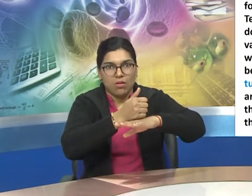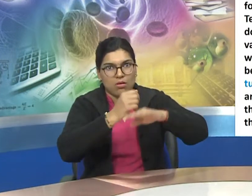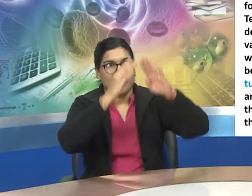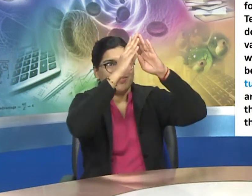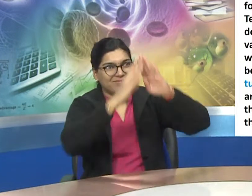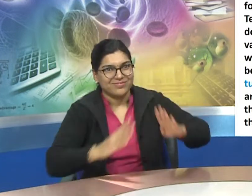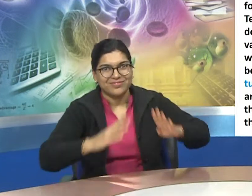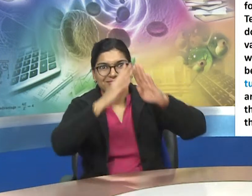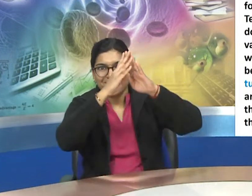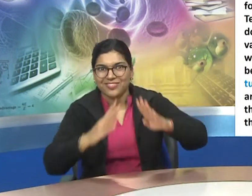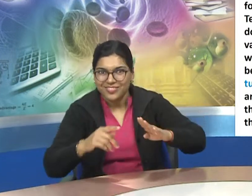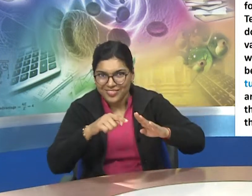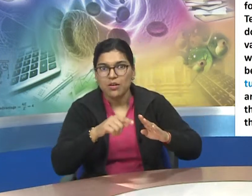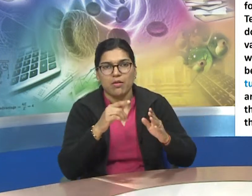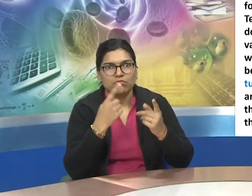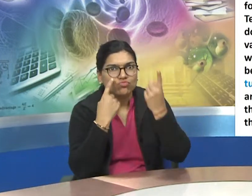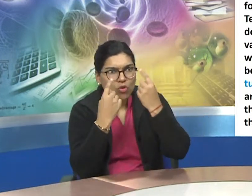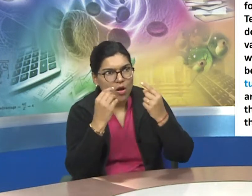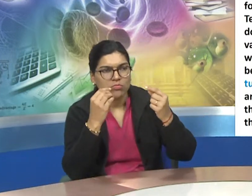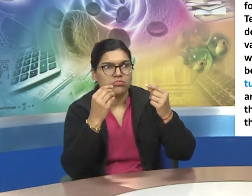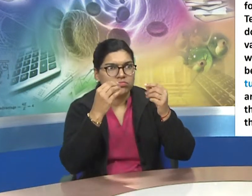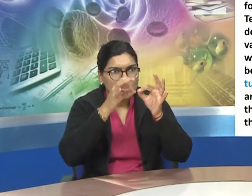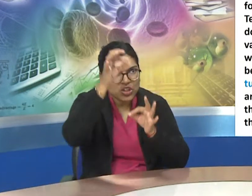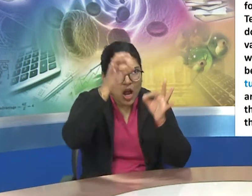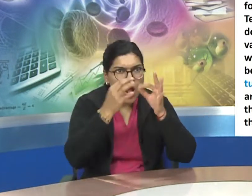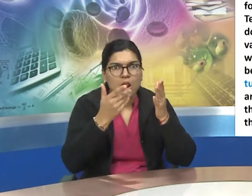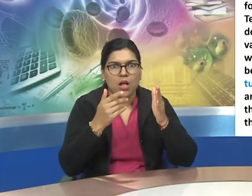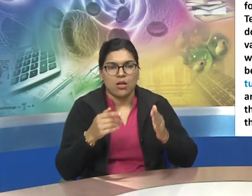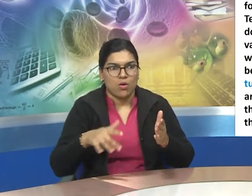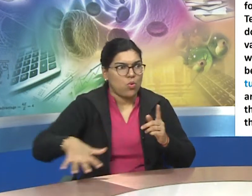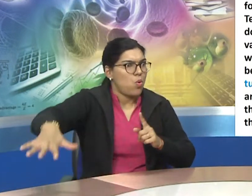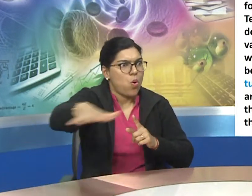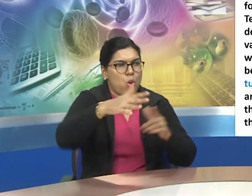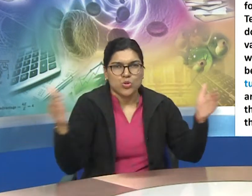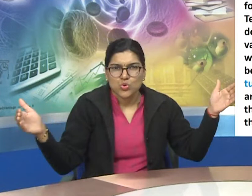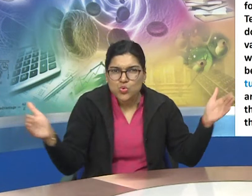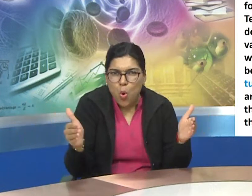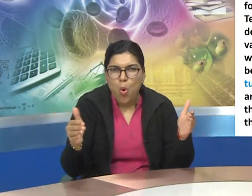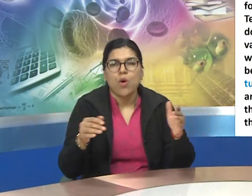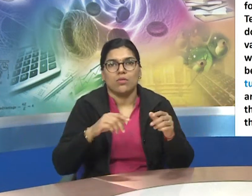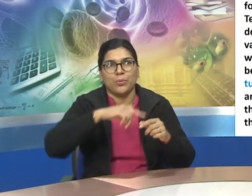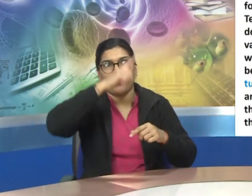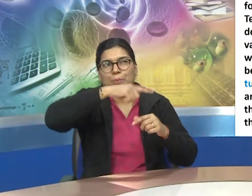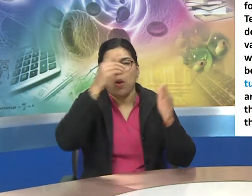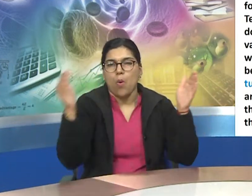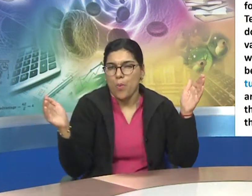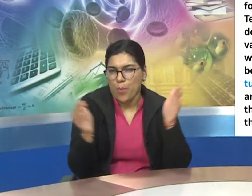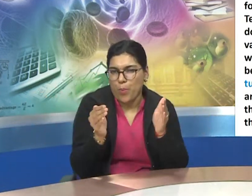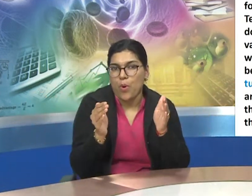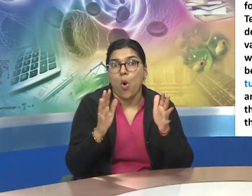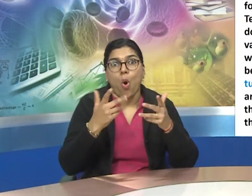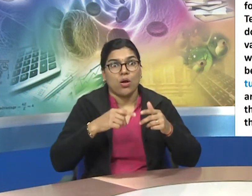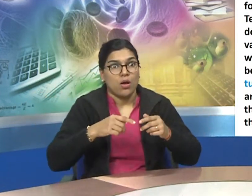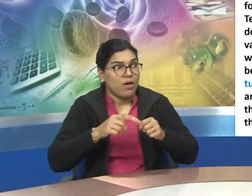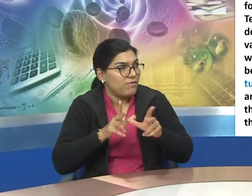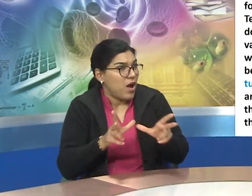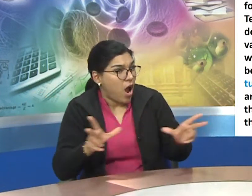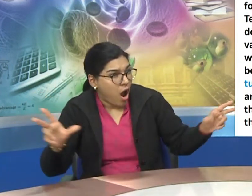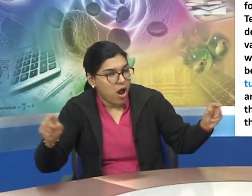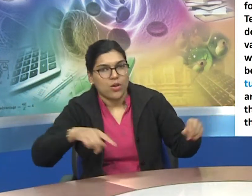And wind turbines of various sizes are checked to see if they